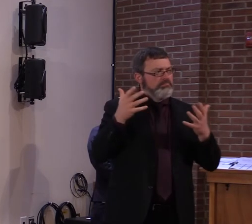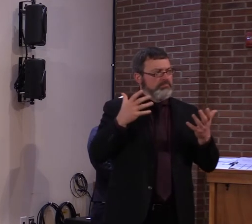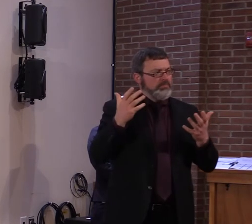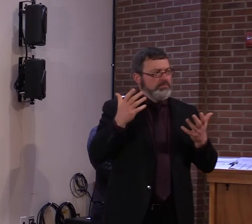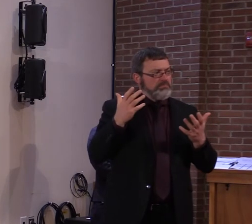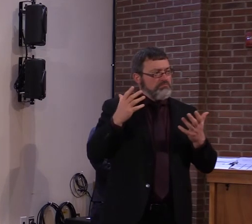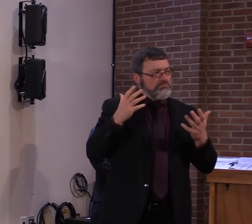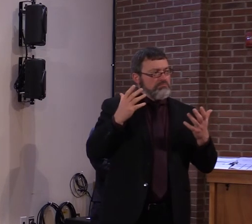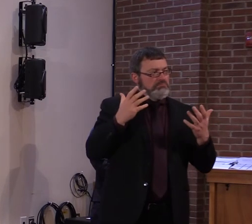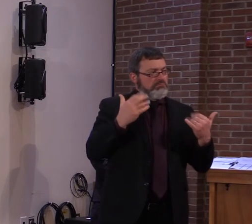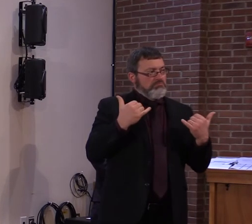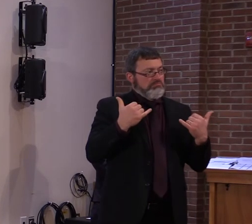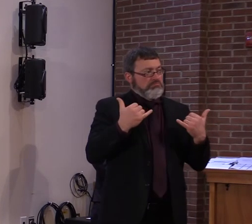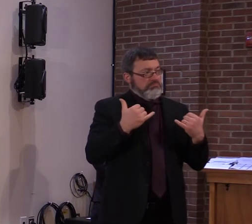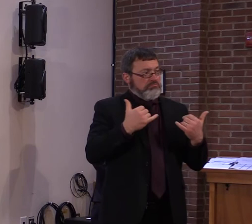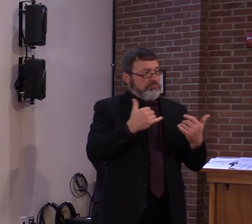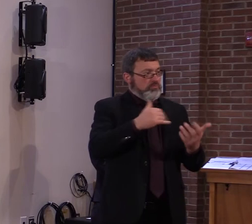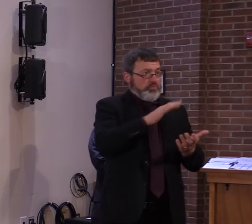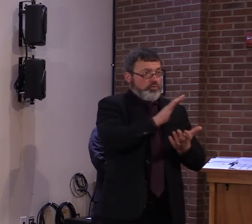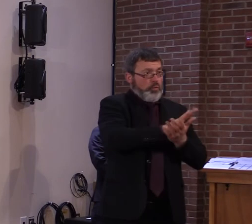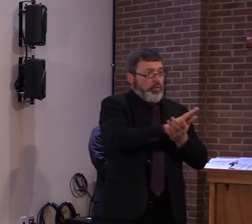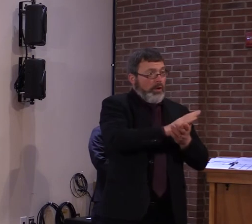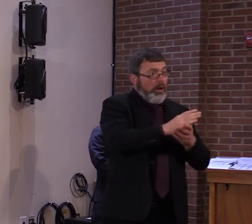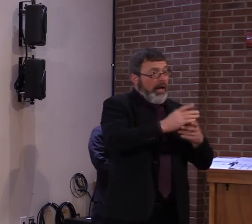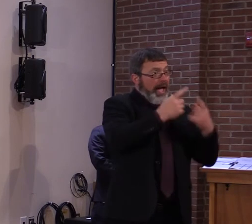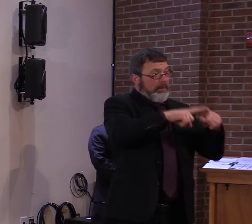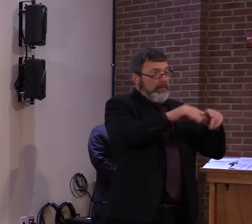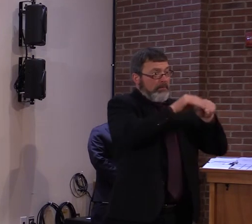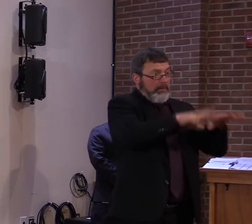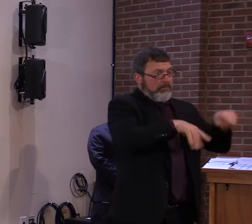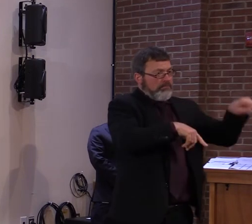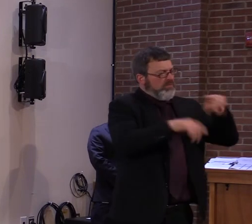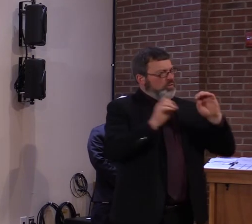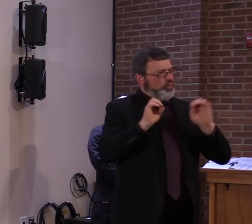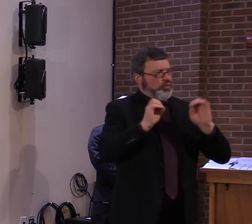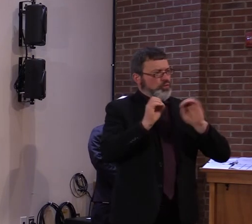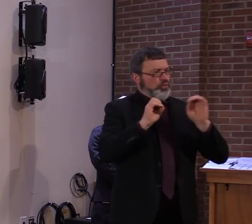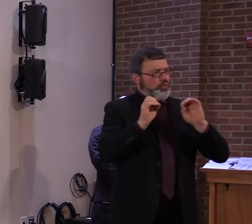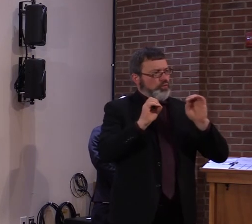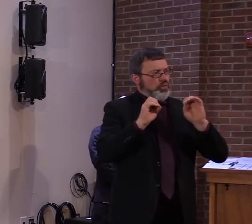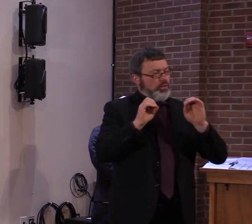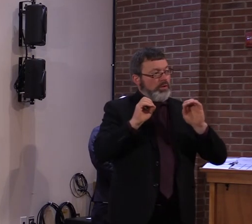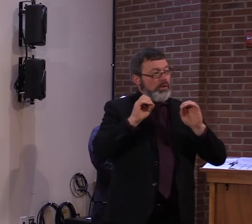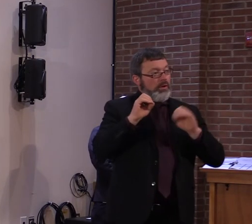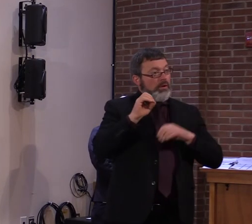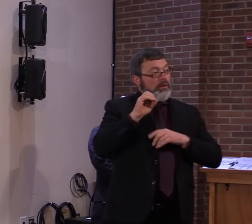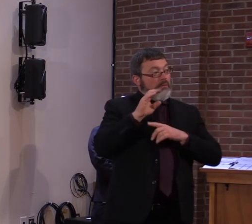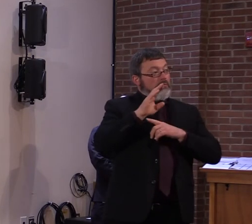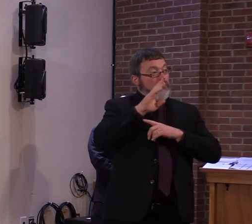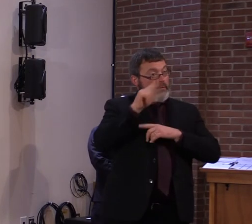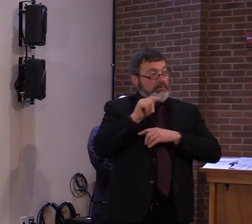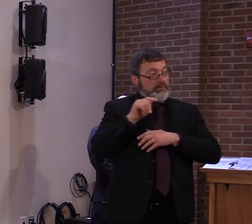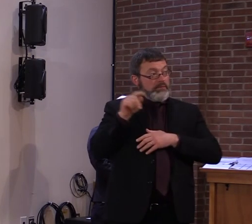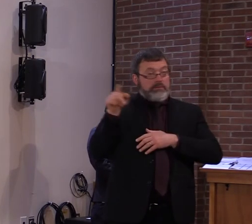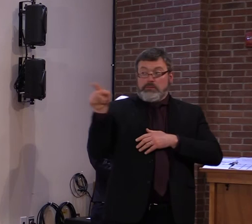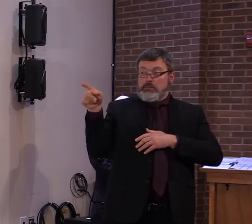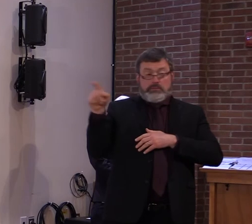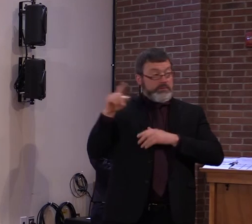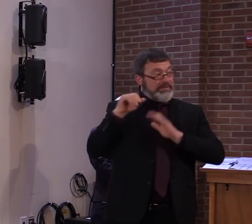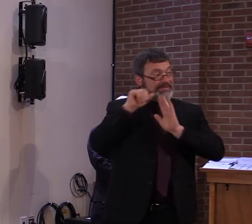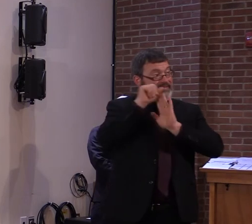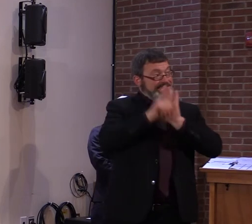schools. However, are state officials working on a metric at which